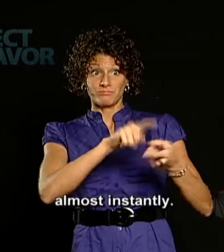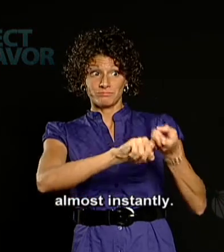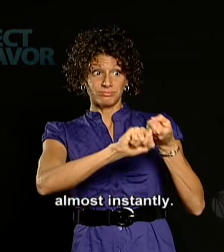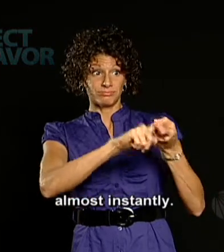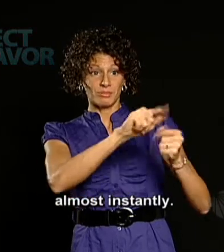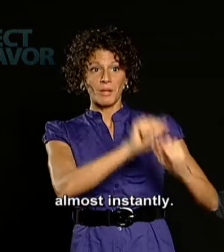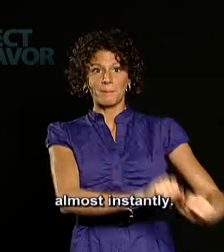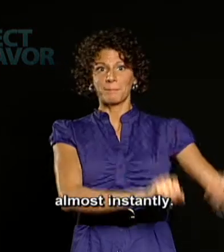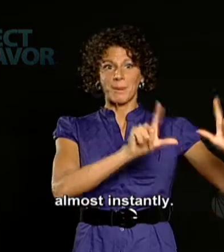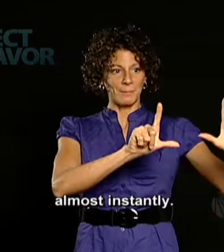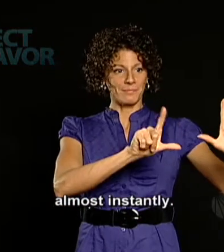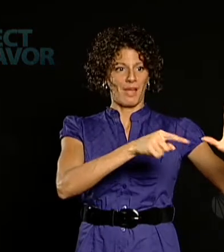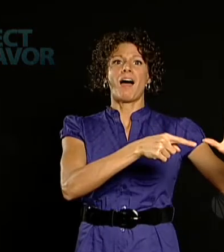instantly.